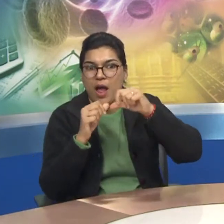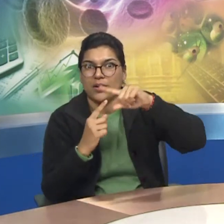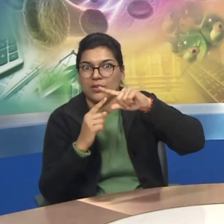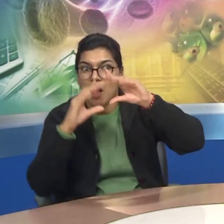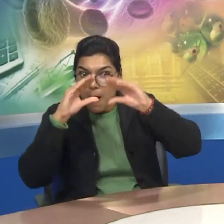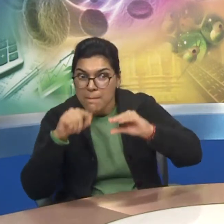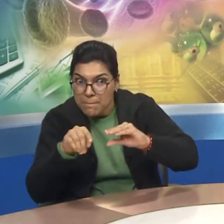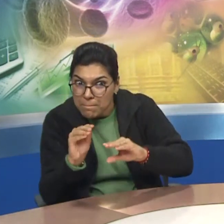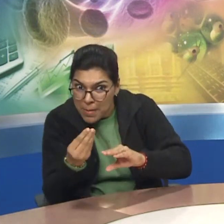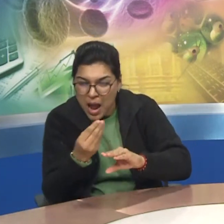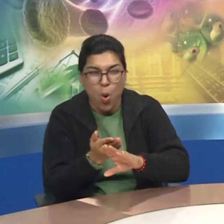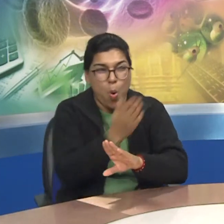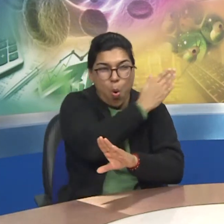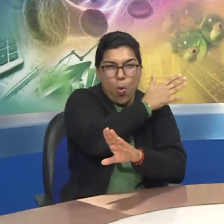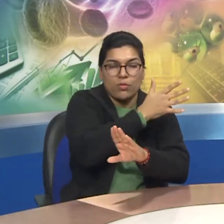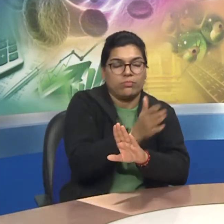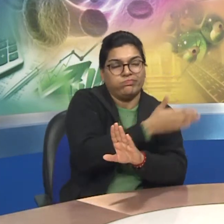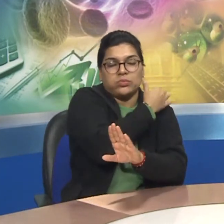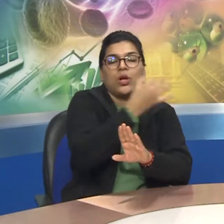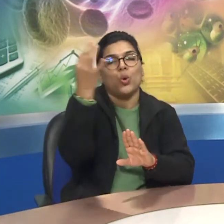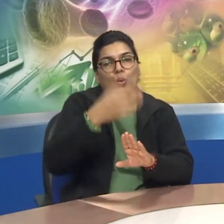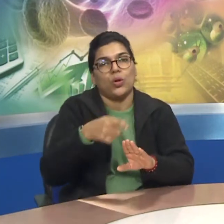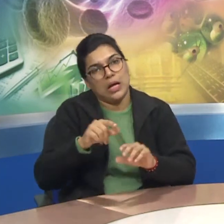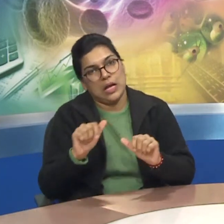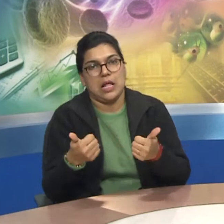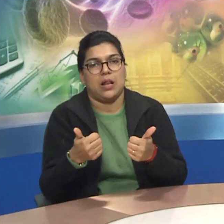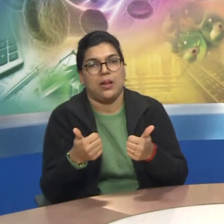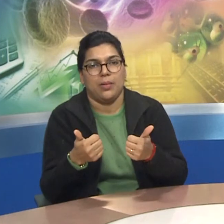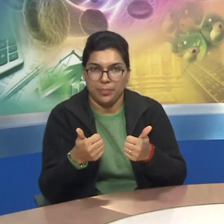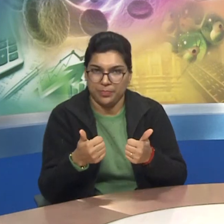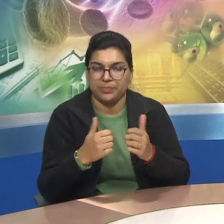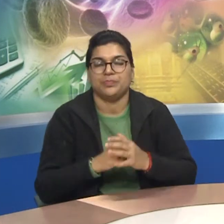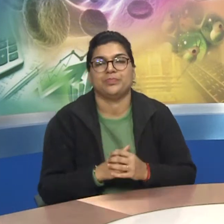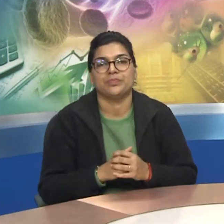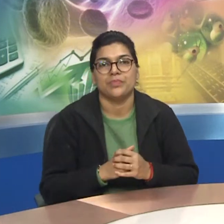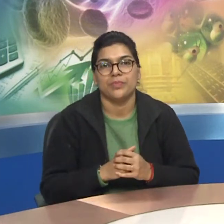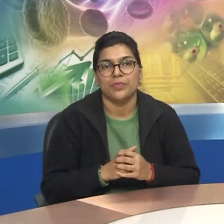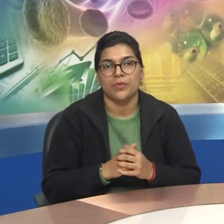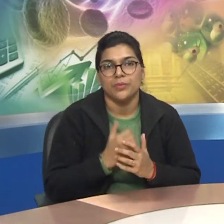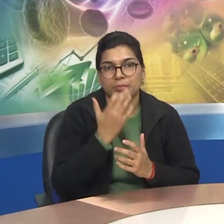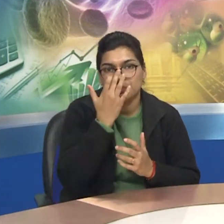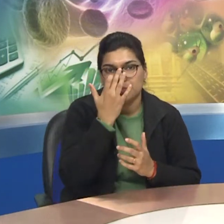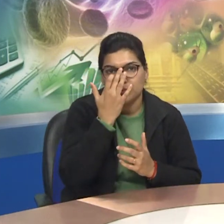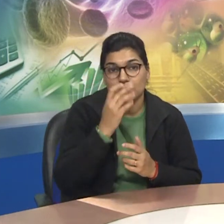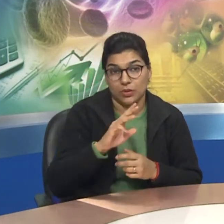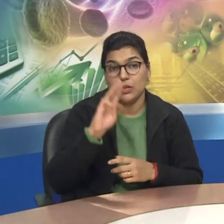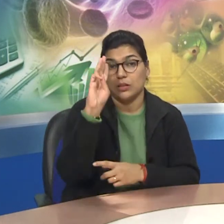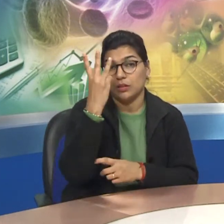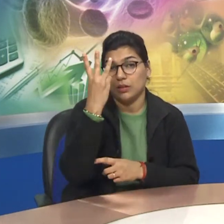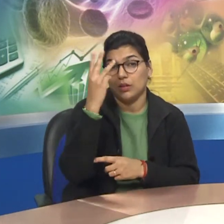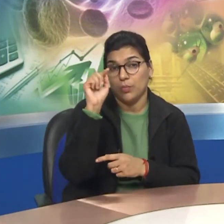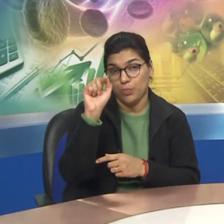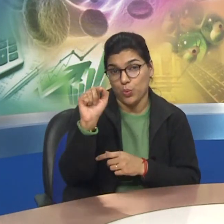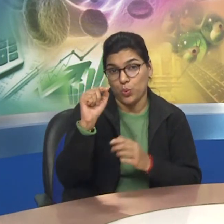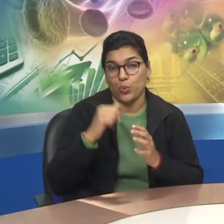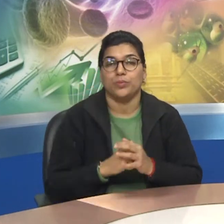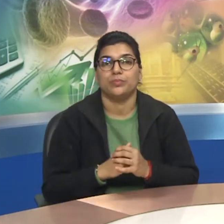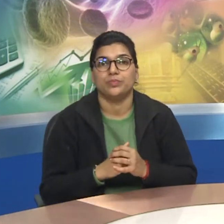So that is why we say energy efficient bulbs and appliances should be used. Third